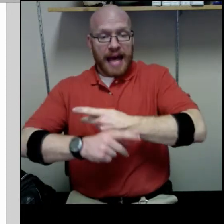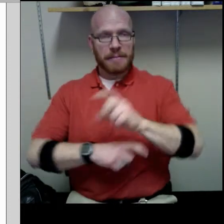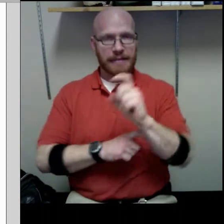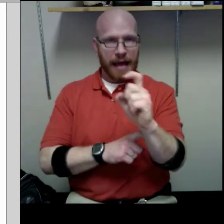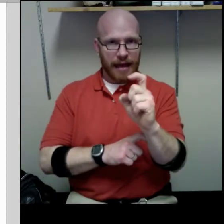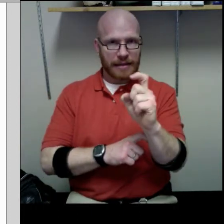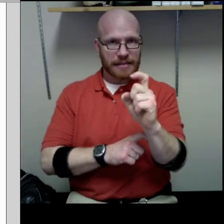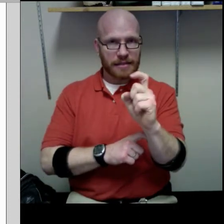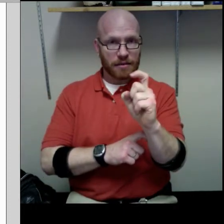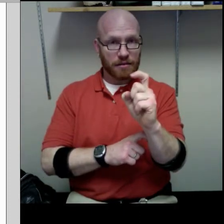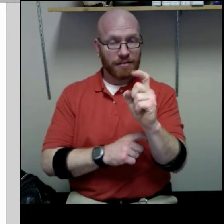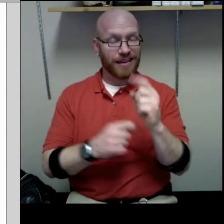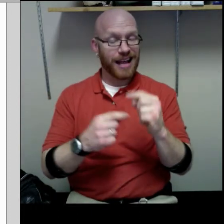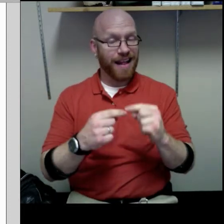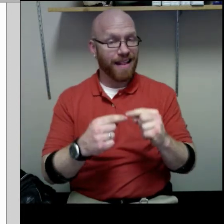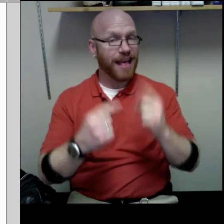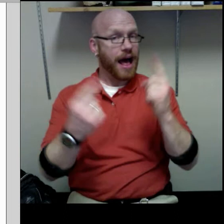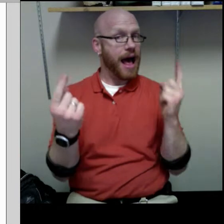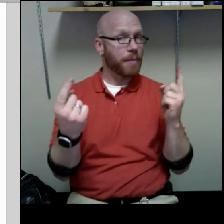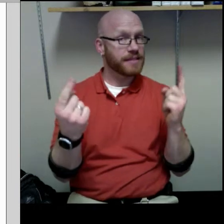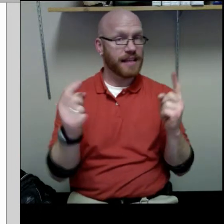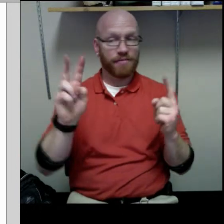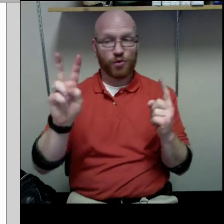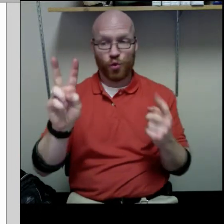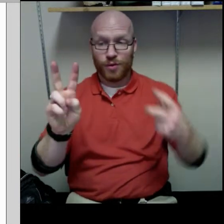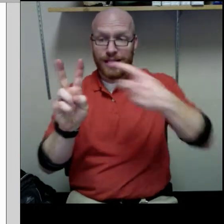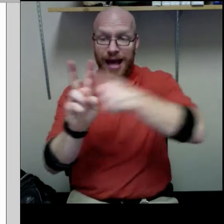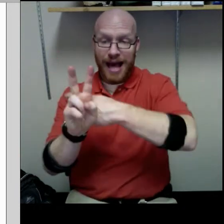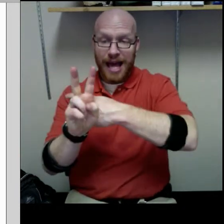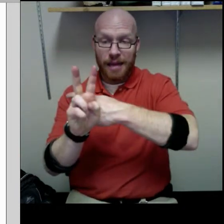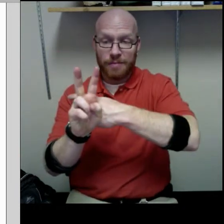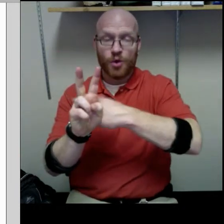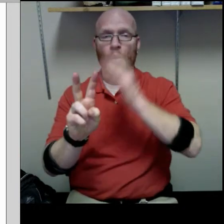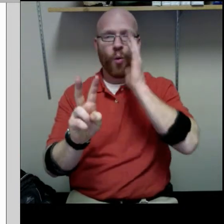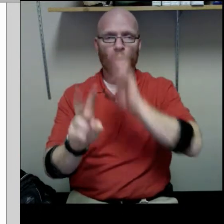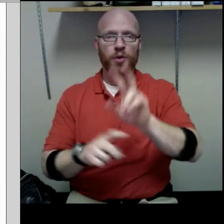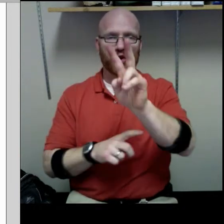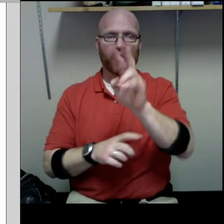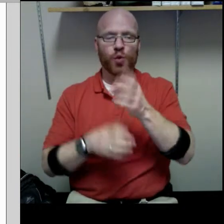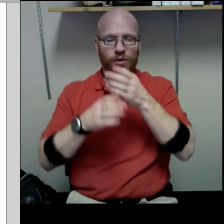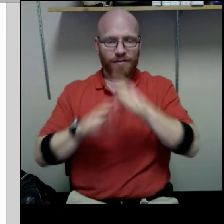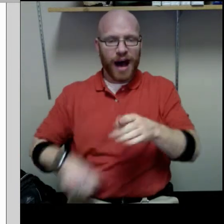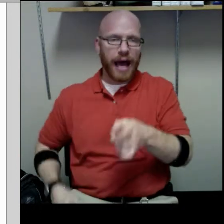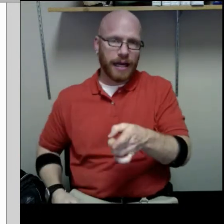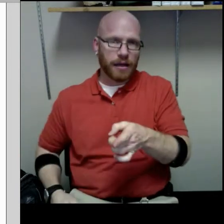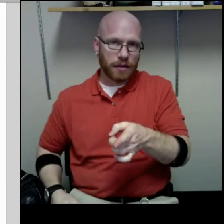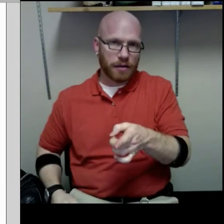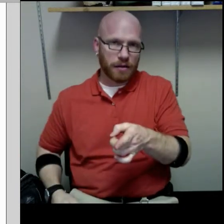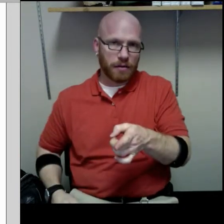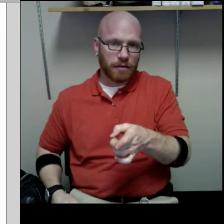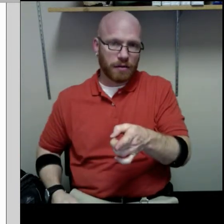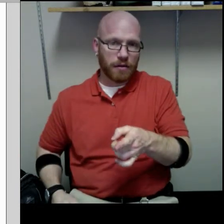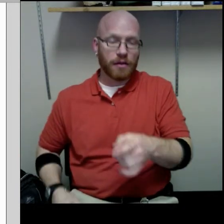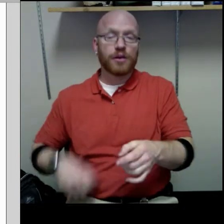times x, the opposite of 2 times would be 2 divide.